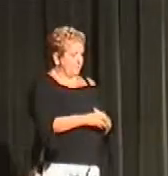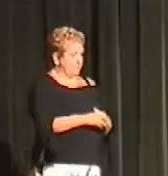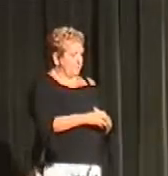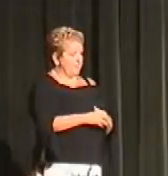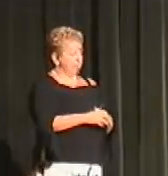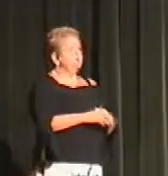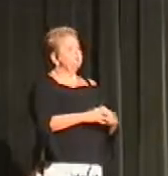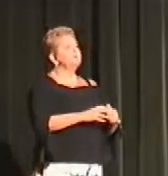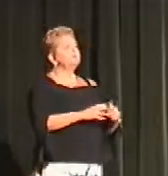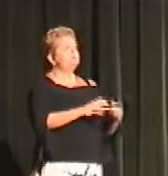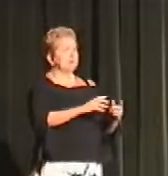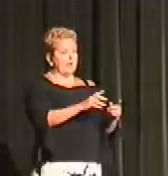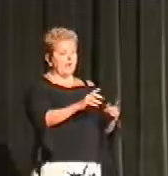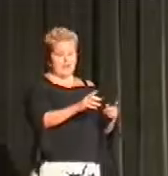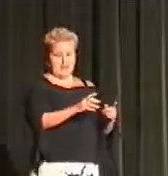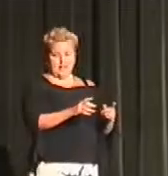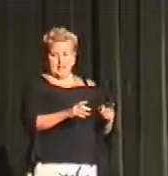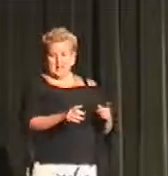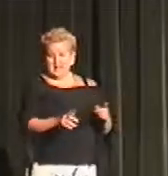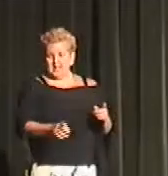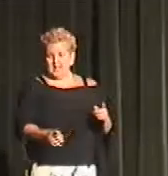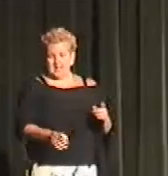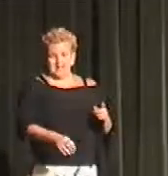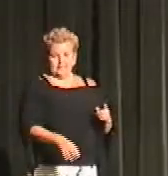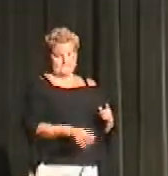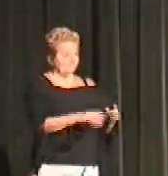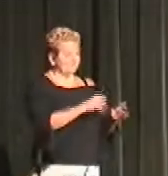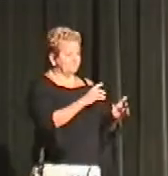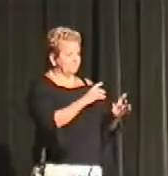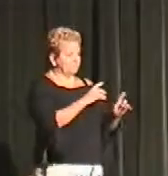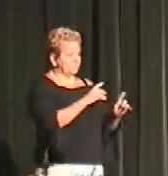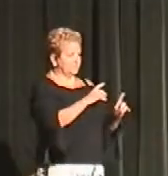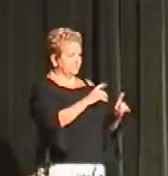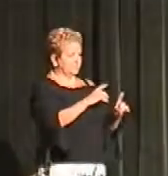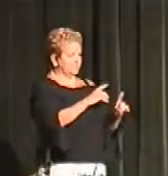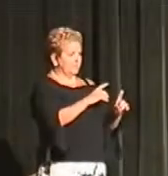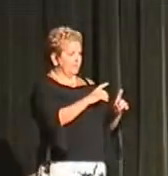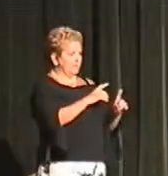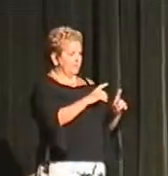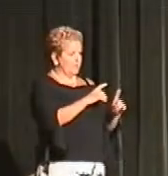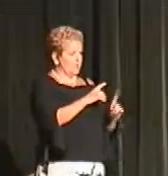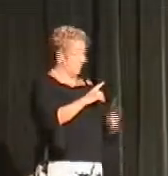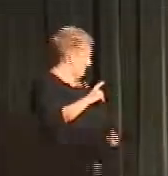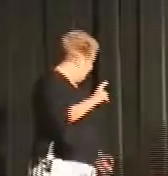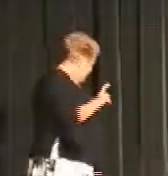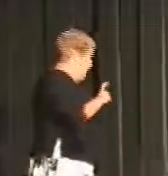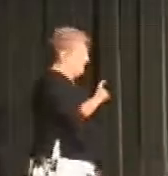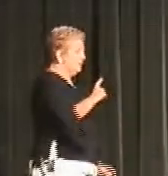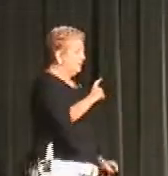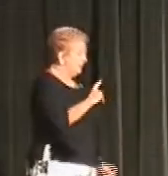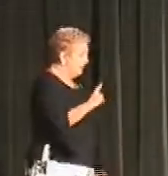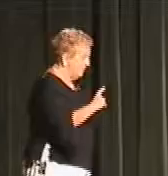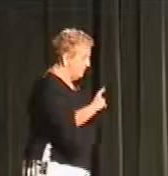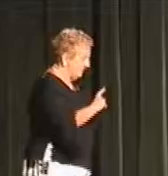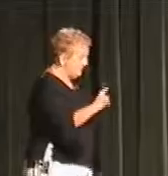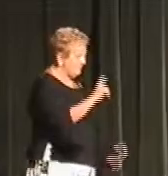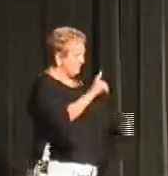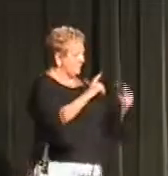I came from and that I lived the way that I lived. Because I got to tell you, when I walked through the doors of Alcoholics Anonymous, I looked like my